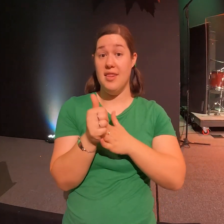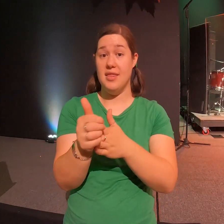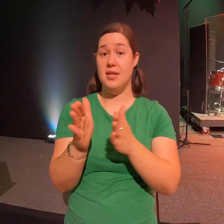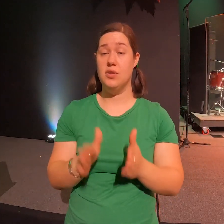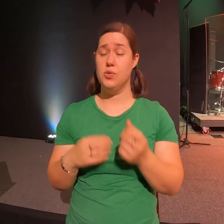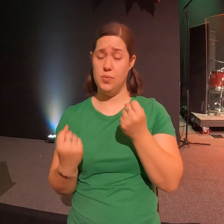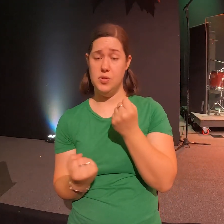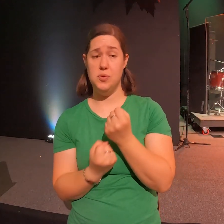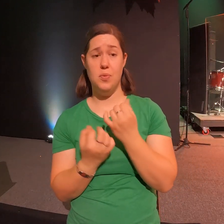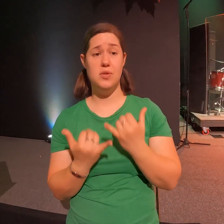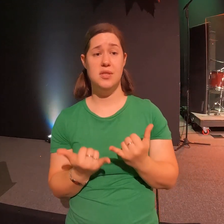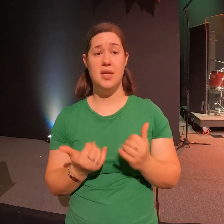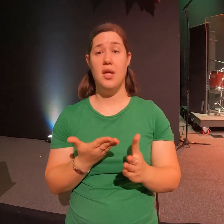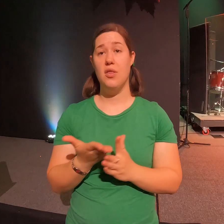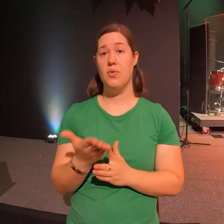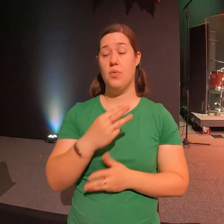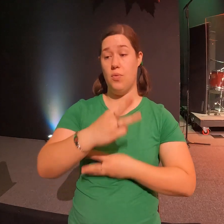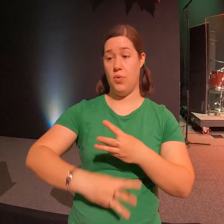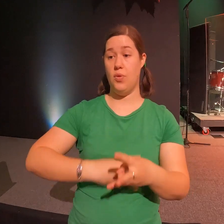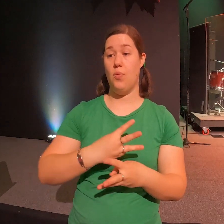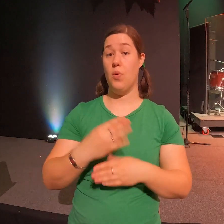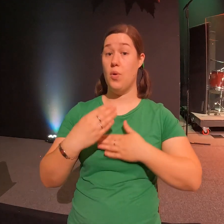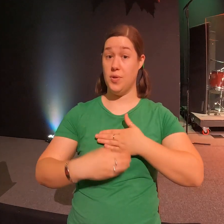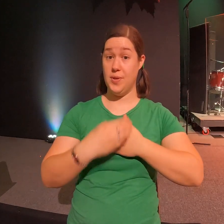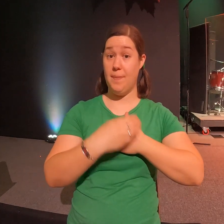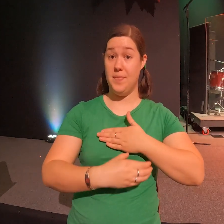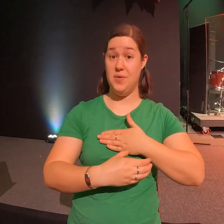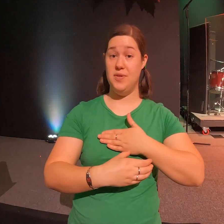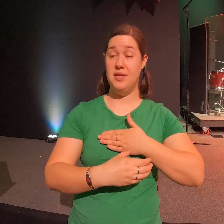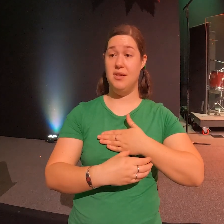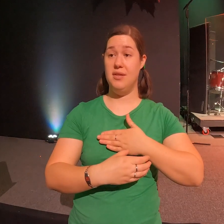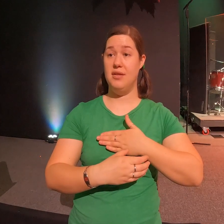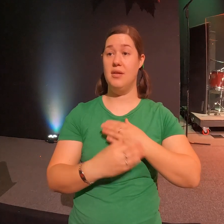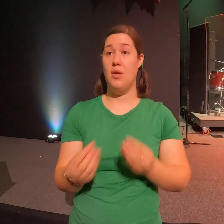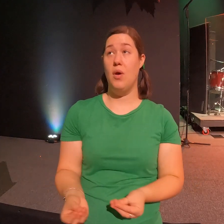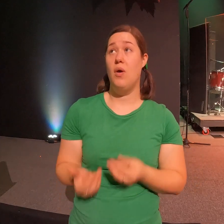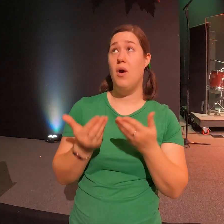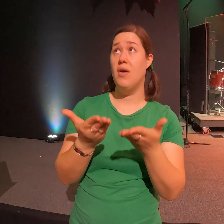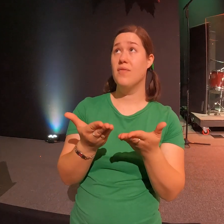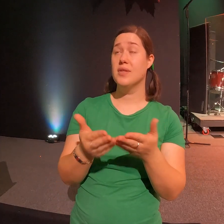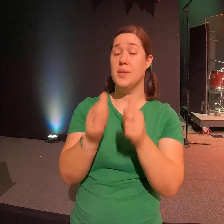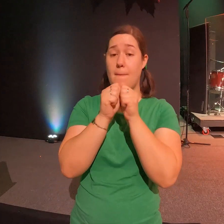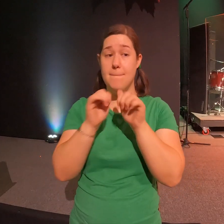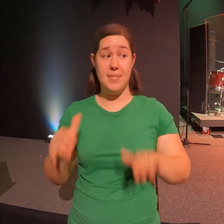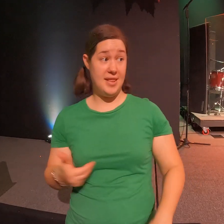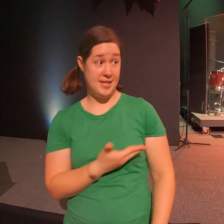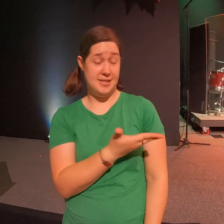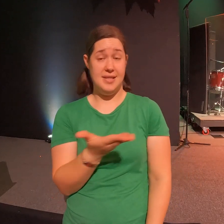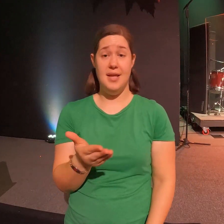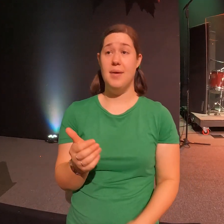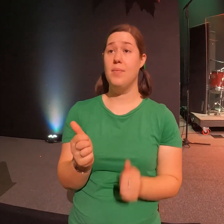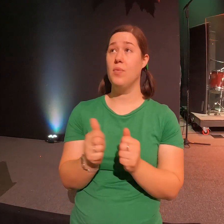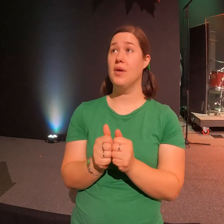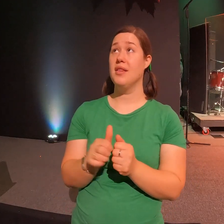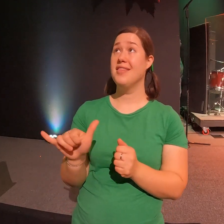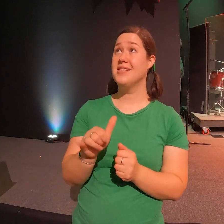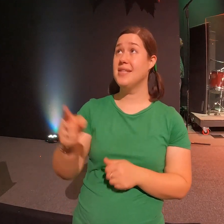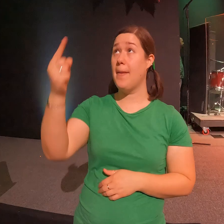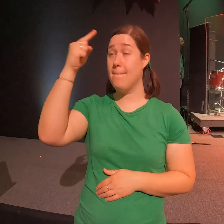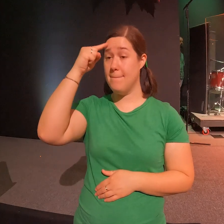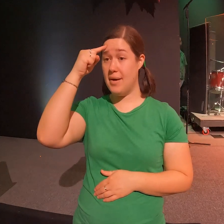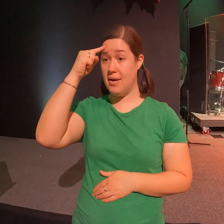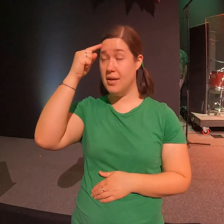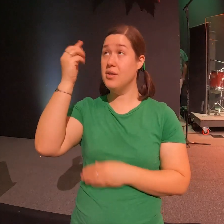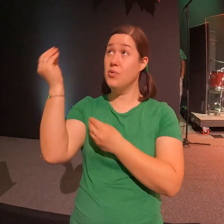offerings. Bless them with the same mind and love and accord that you desire for all your creation. Equip them